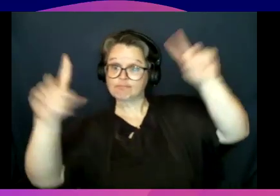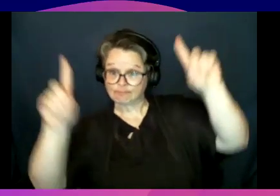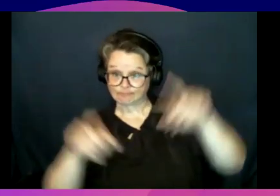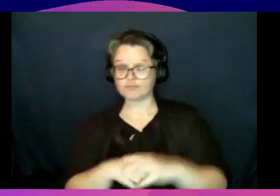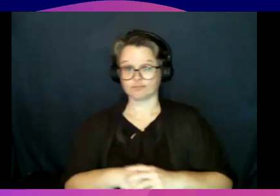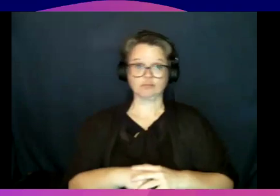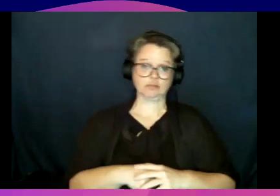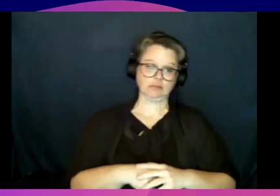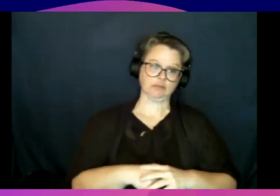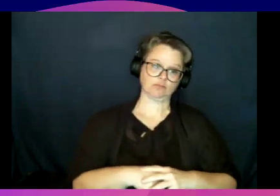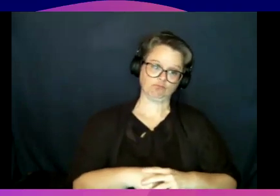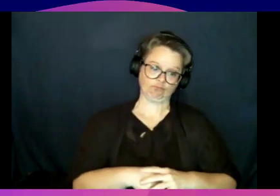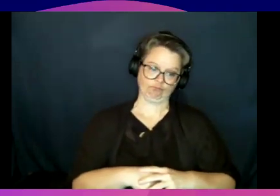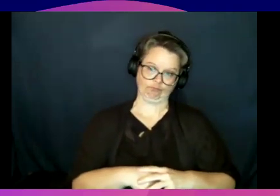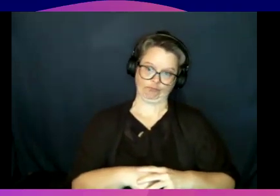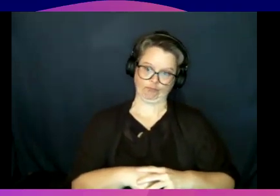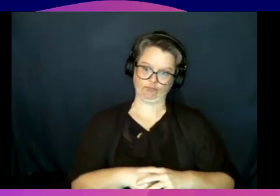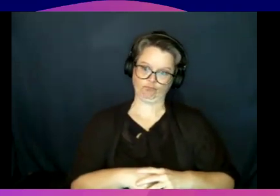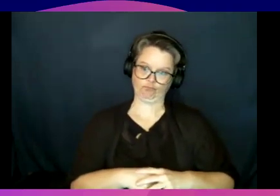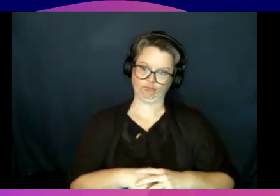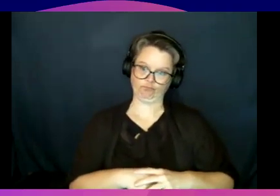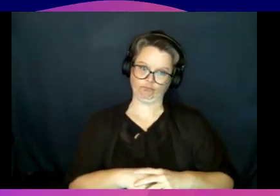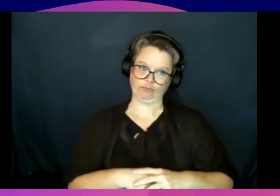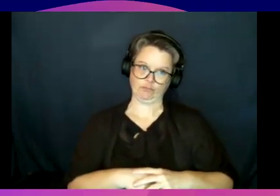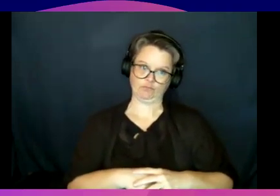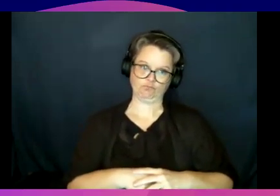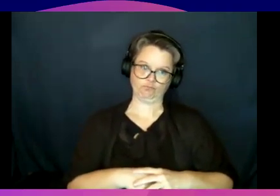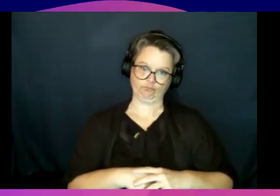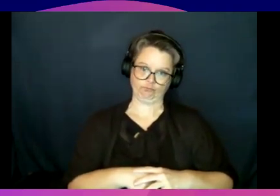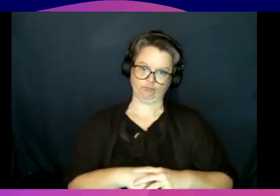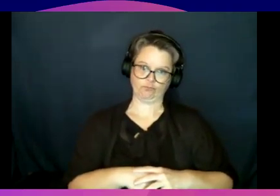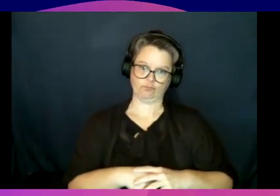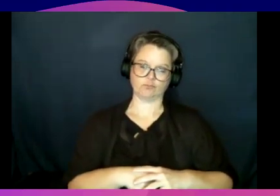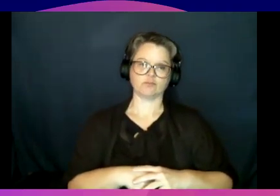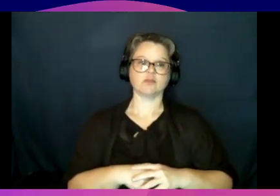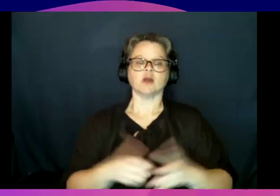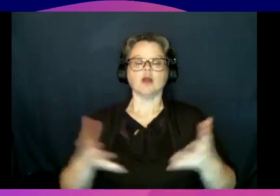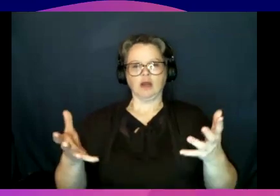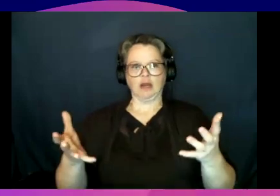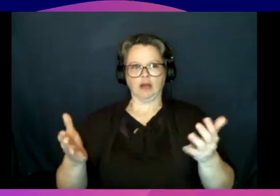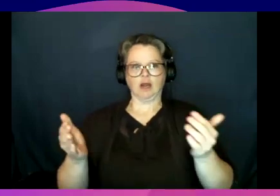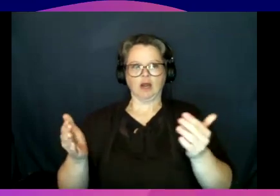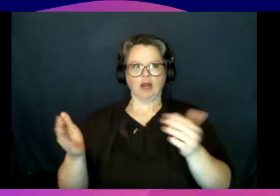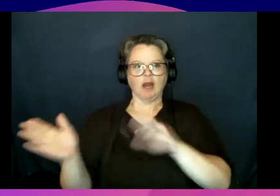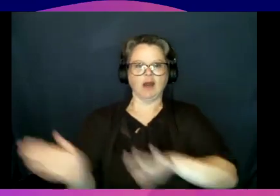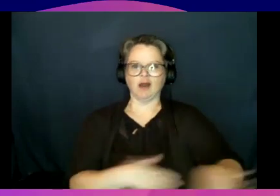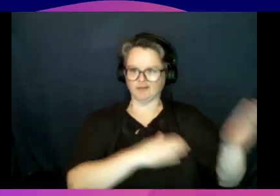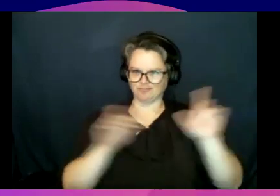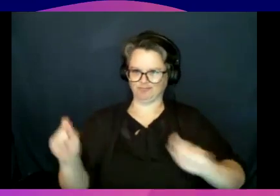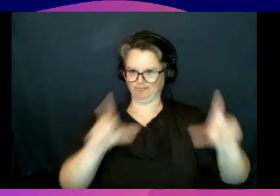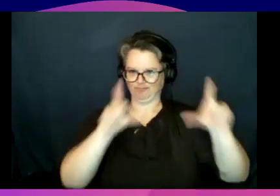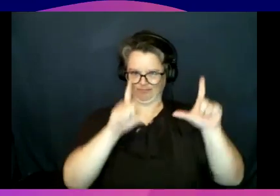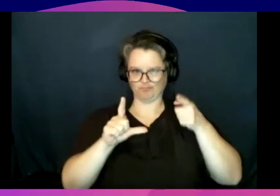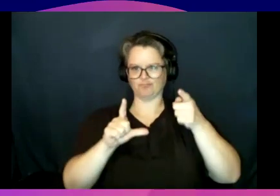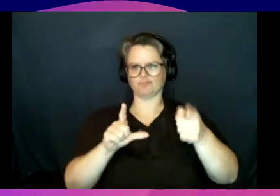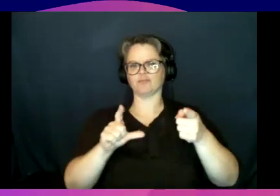And then I wanted to just leave you with this, because we have a workshop that we do, a full day workshop around all of